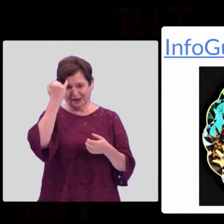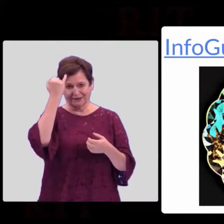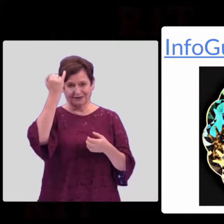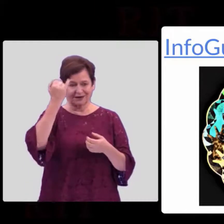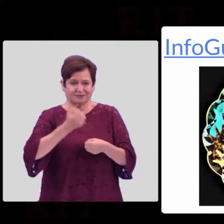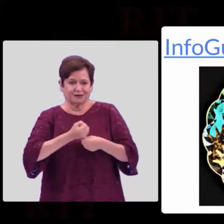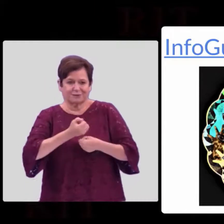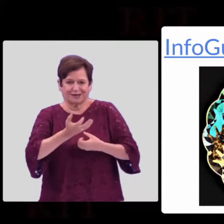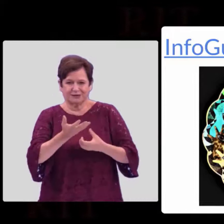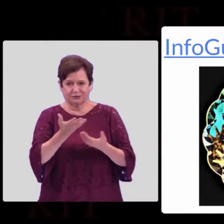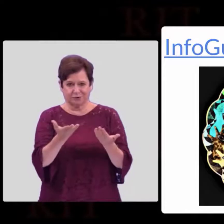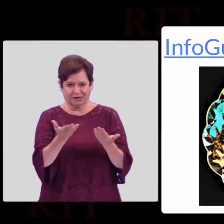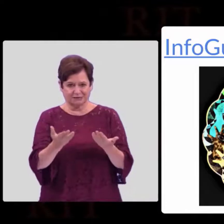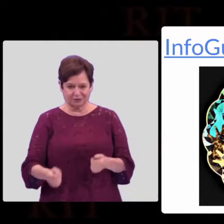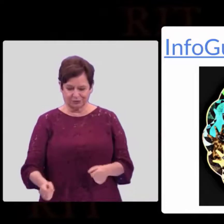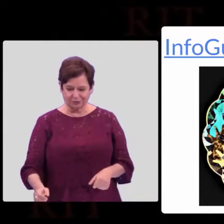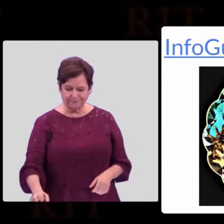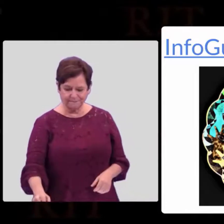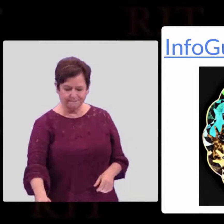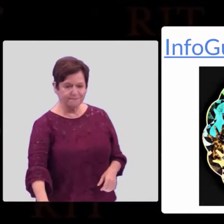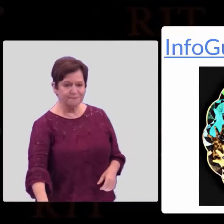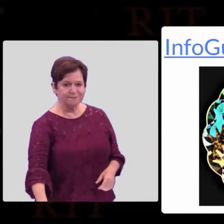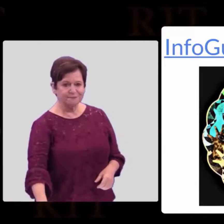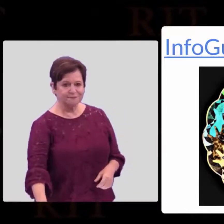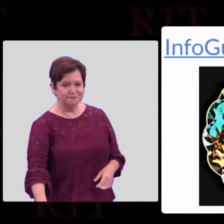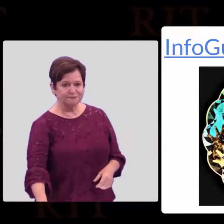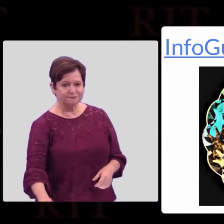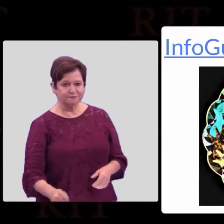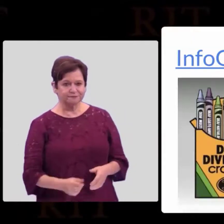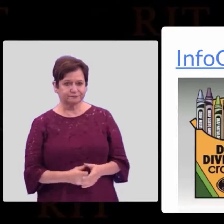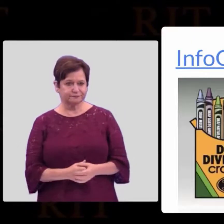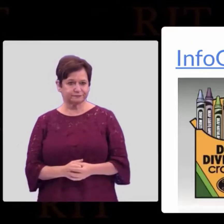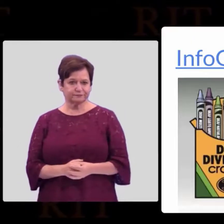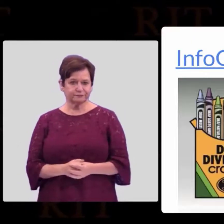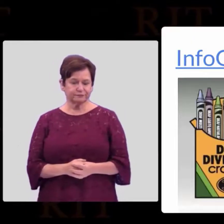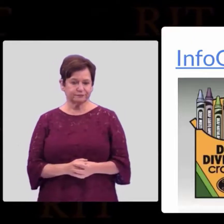That is the big idea being expressed here.